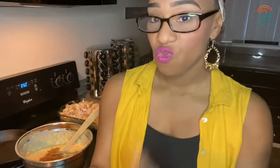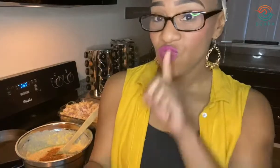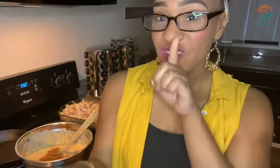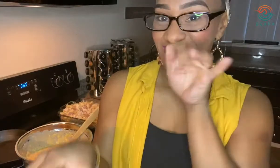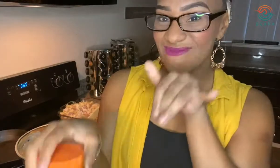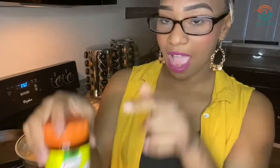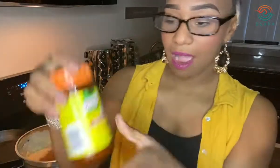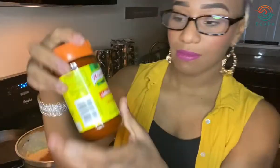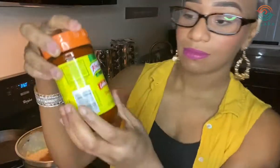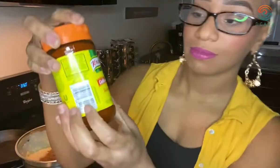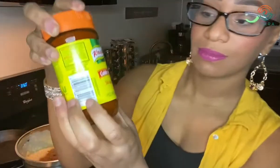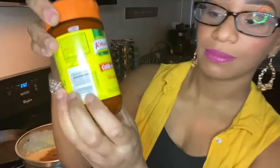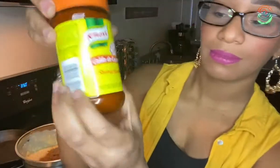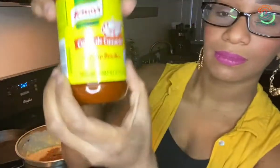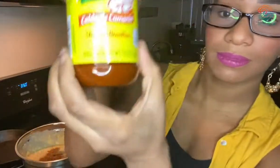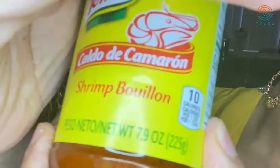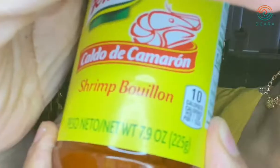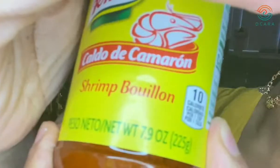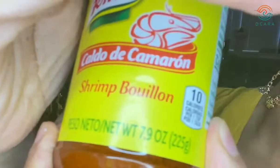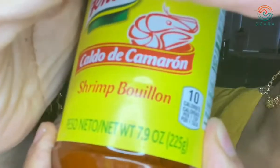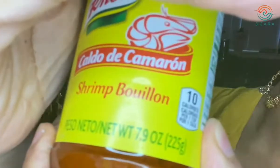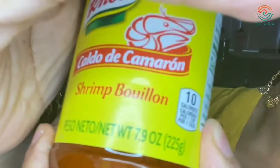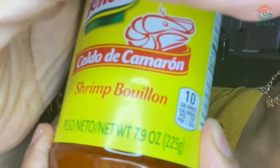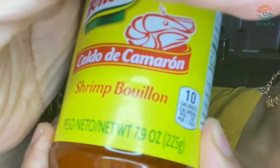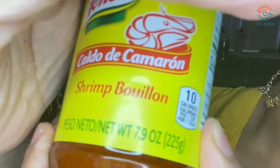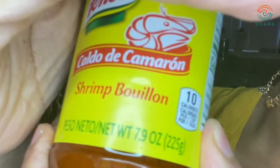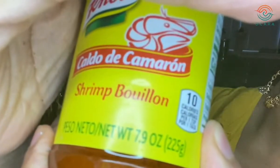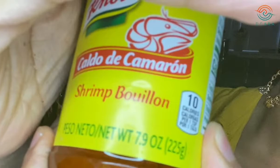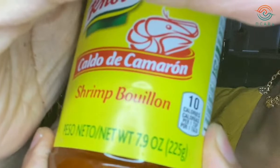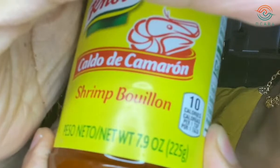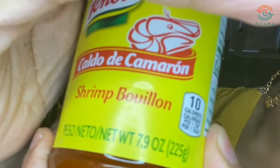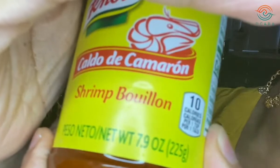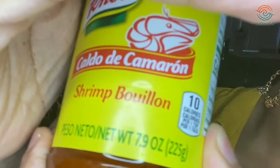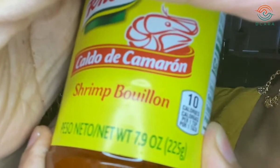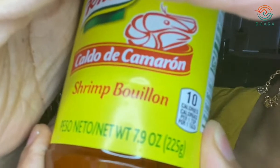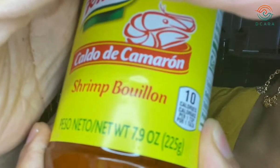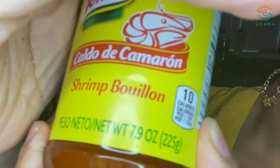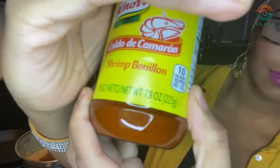seasoning, but you can use this brand of shrimp bouillon.